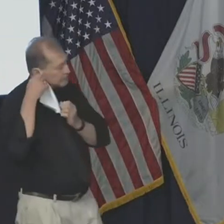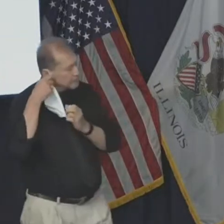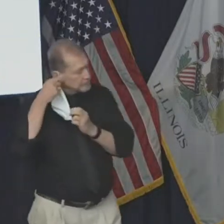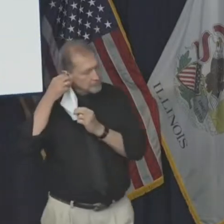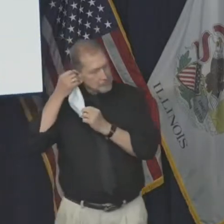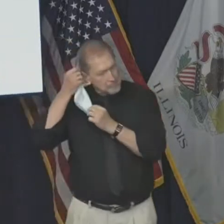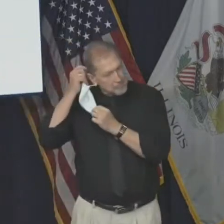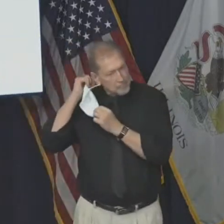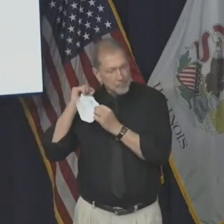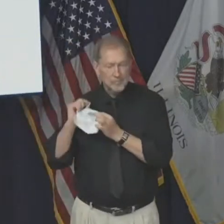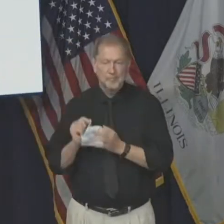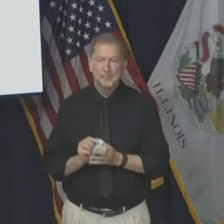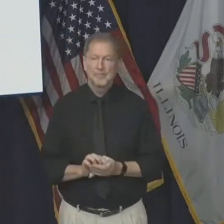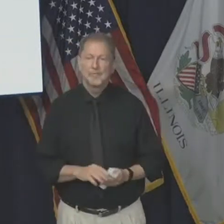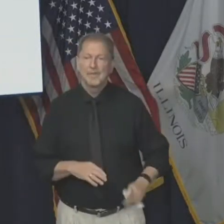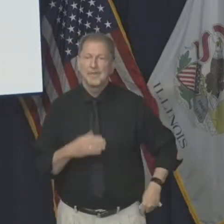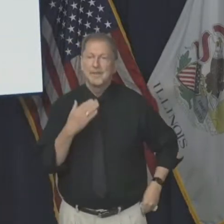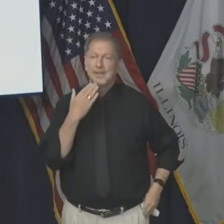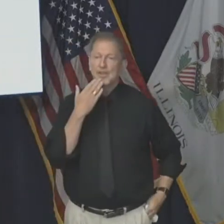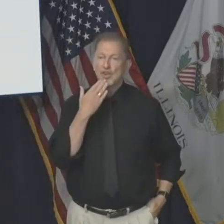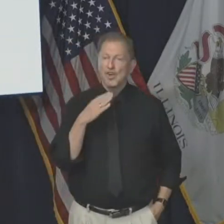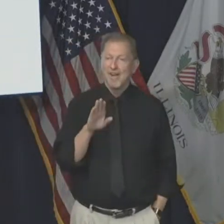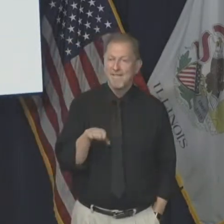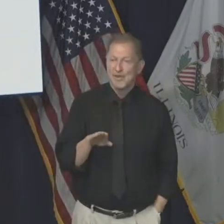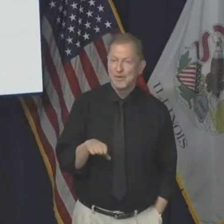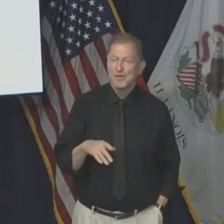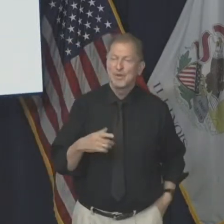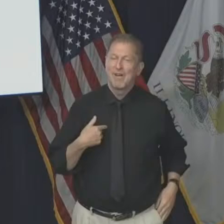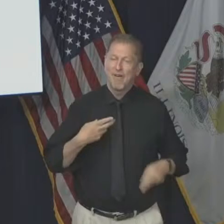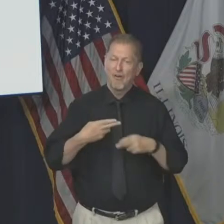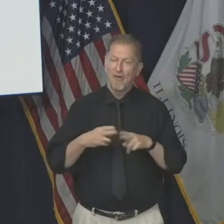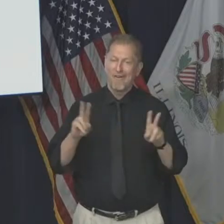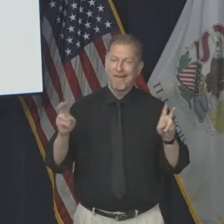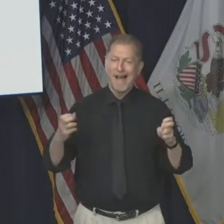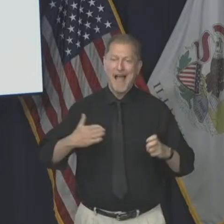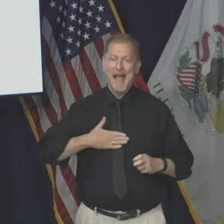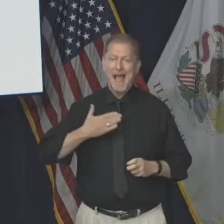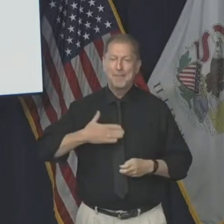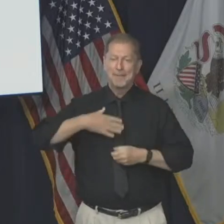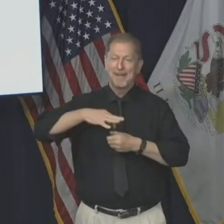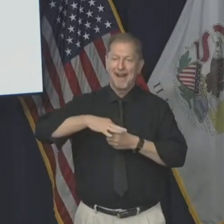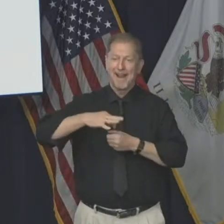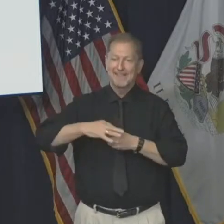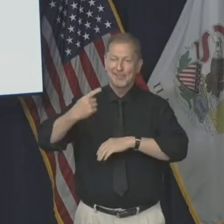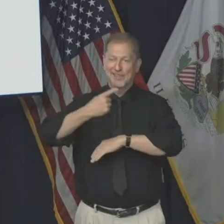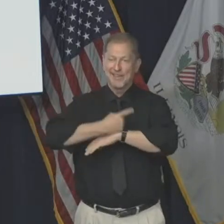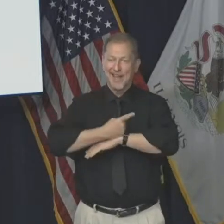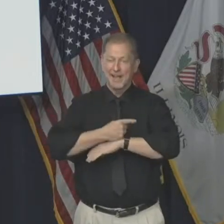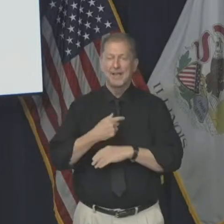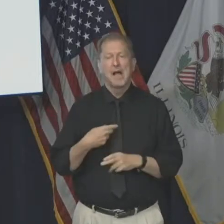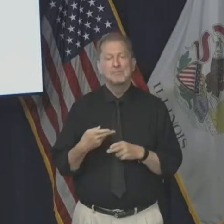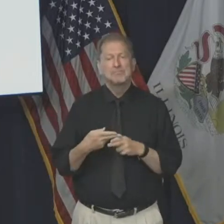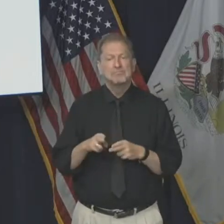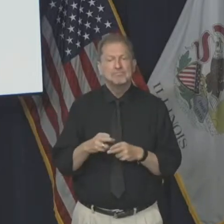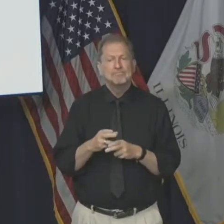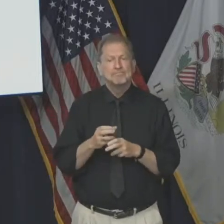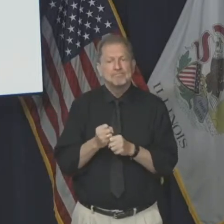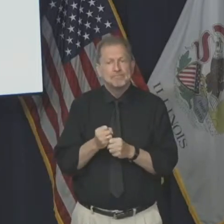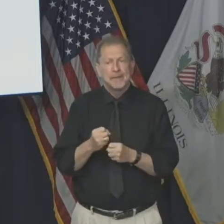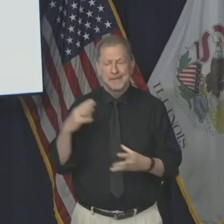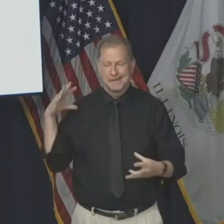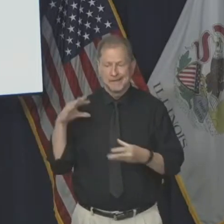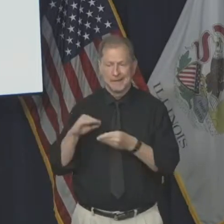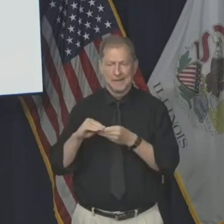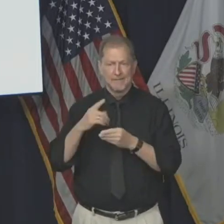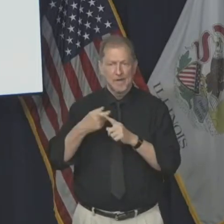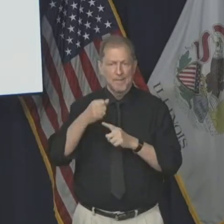Good afternoon, and again, happy Election Day. Give you a brief update. In the past 24